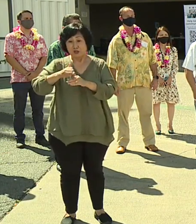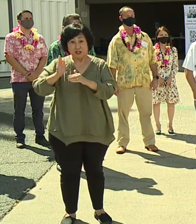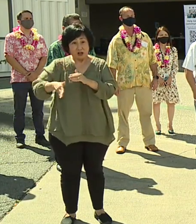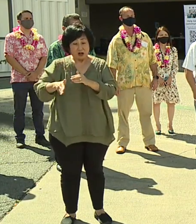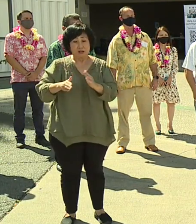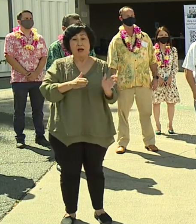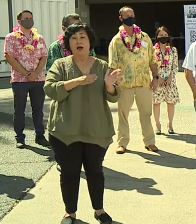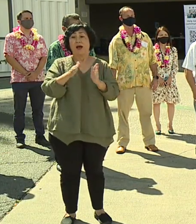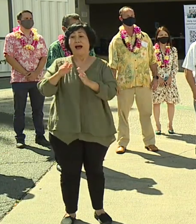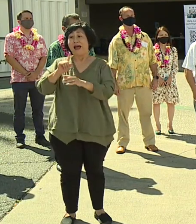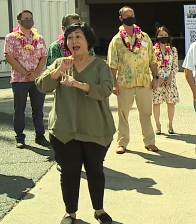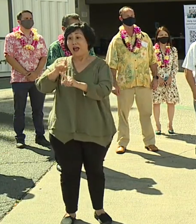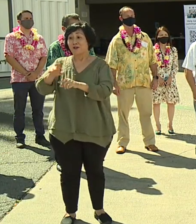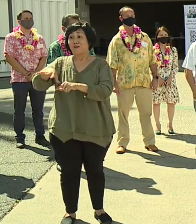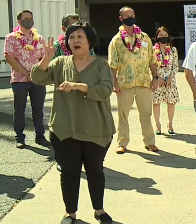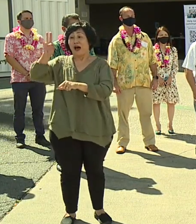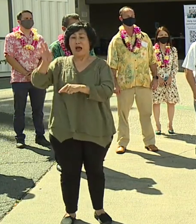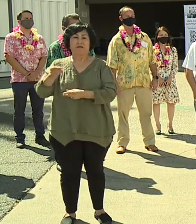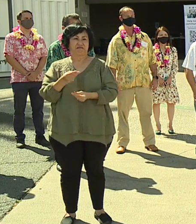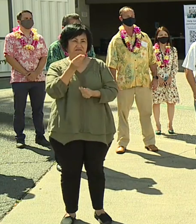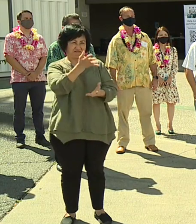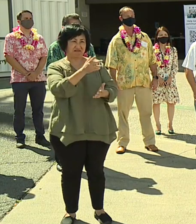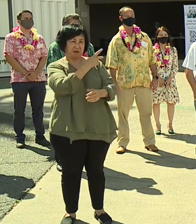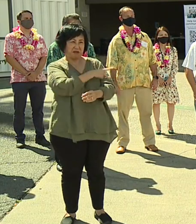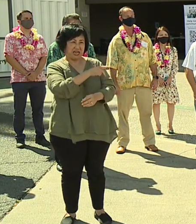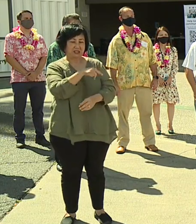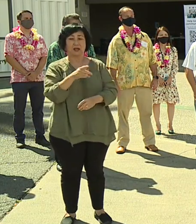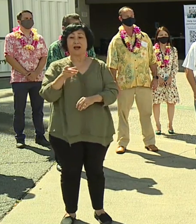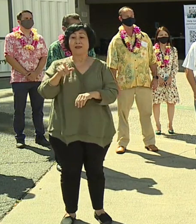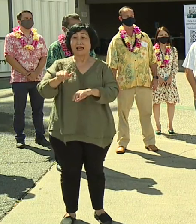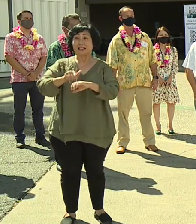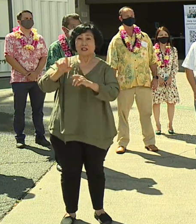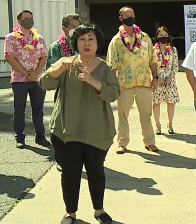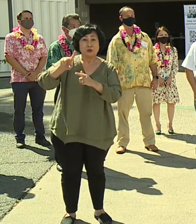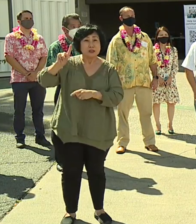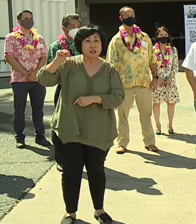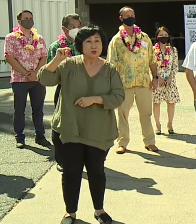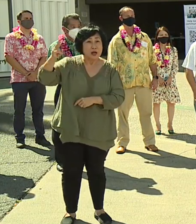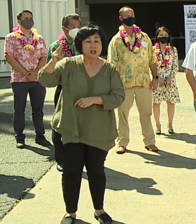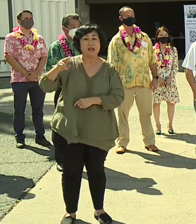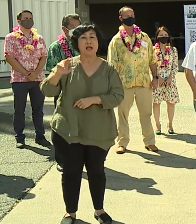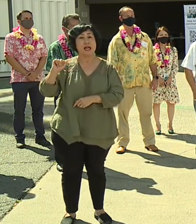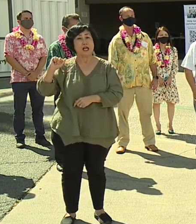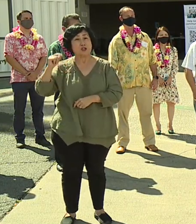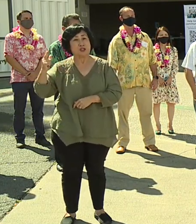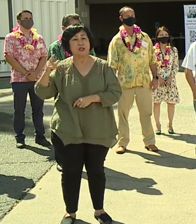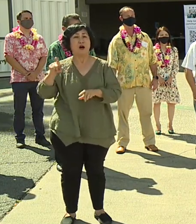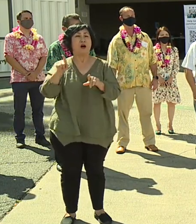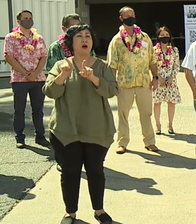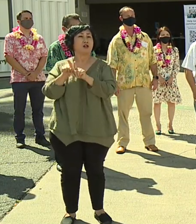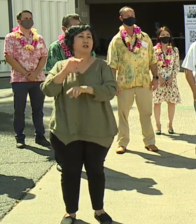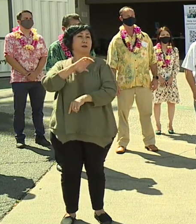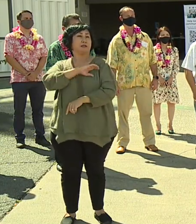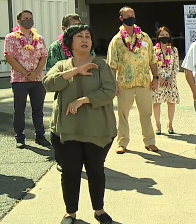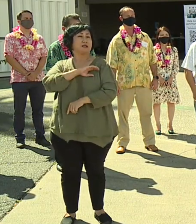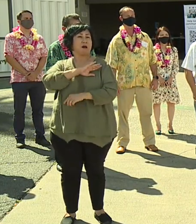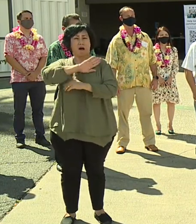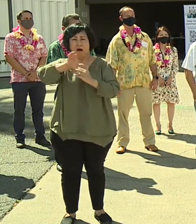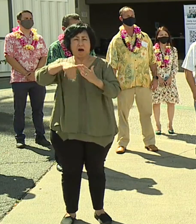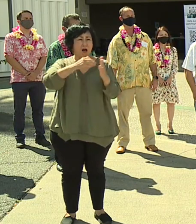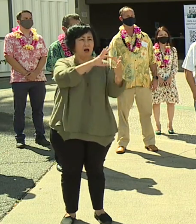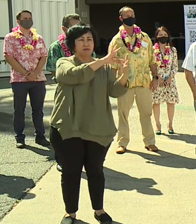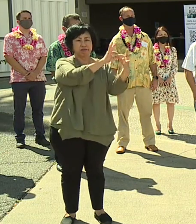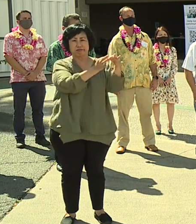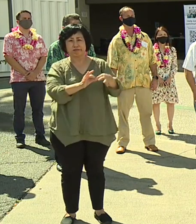to the results being given to the patient, to DOH, the Attorney General's Office, HPD. And it has all